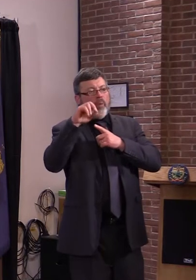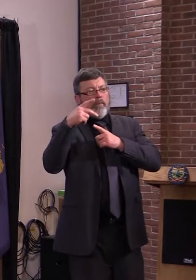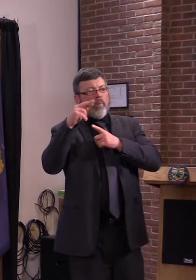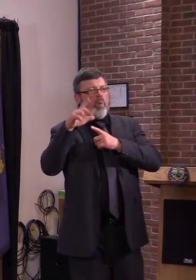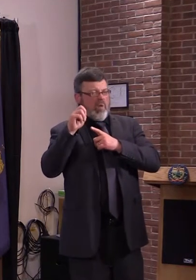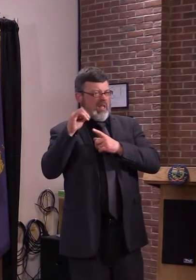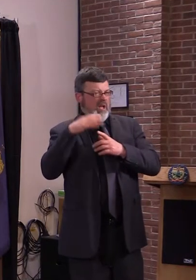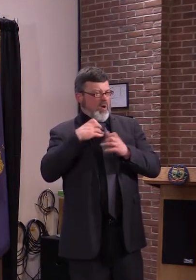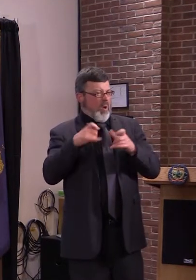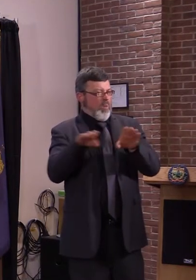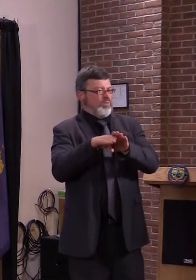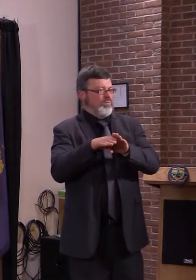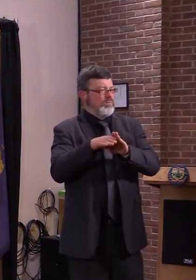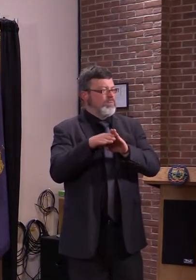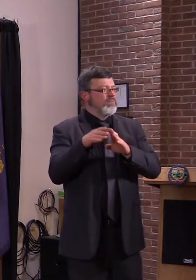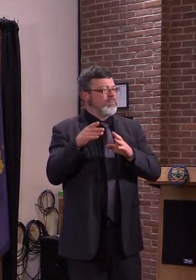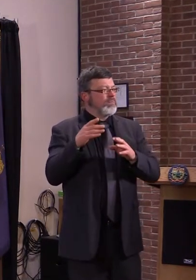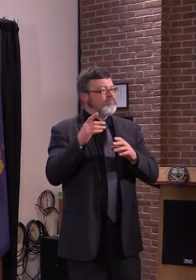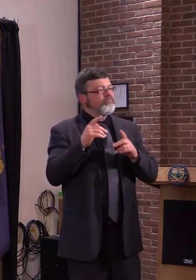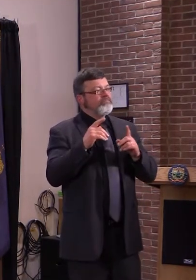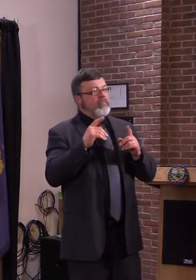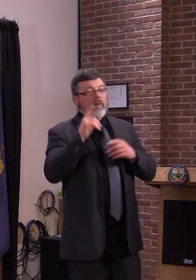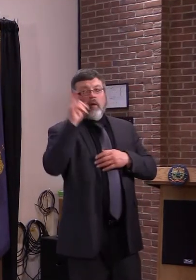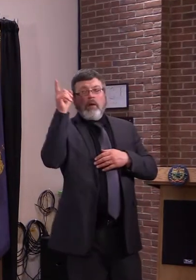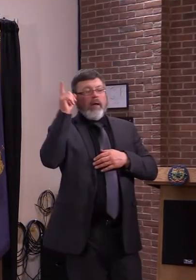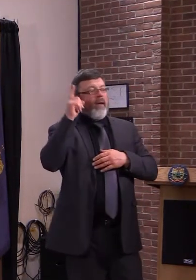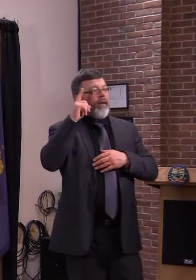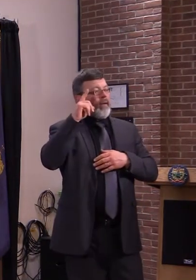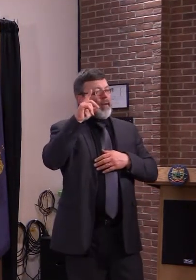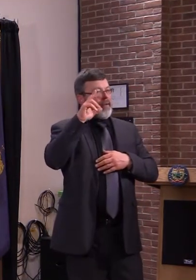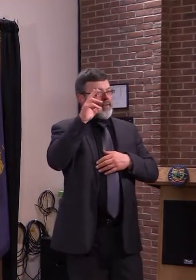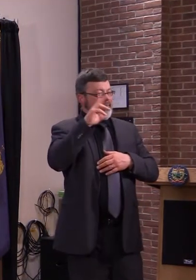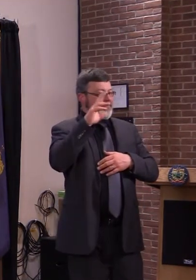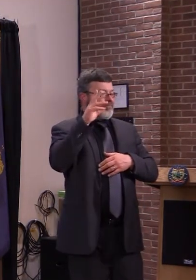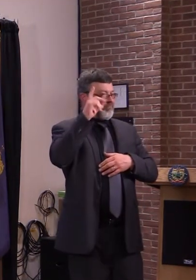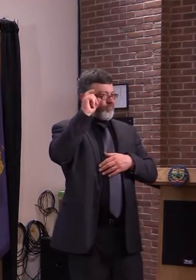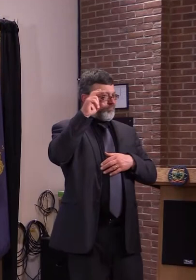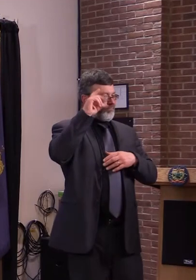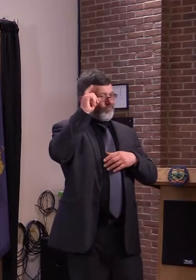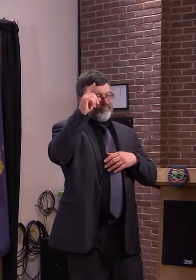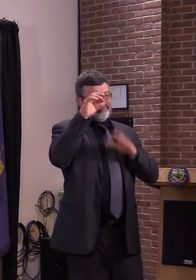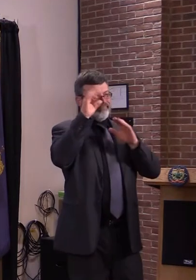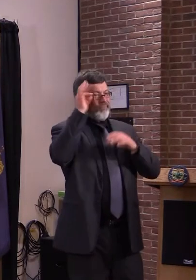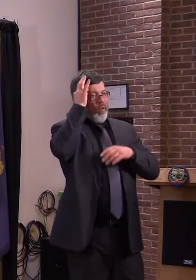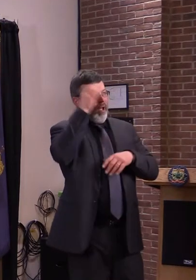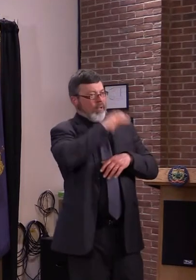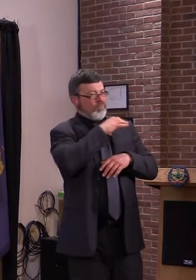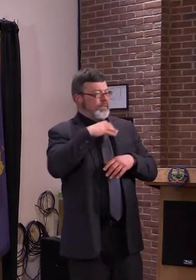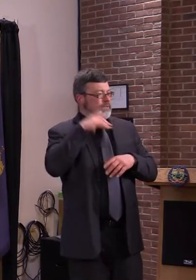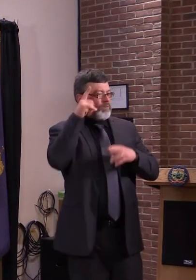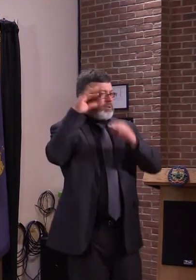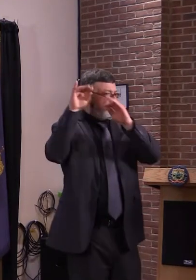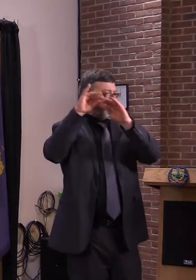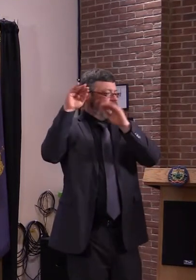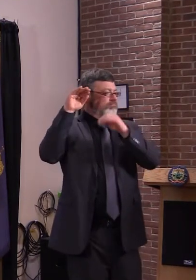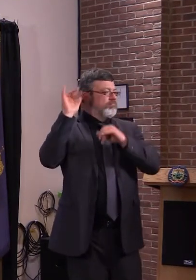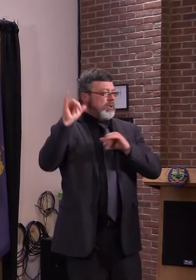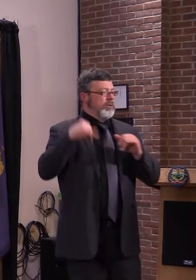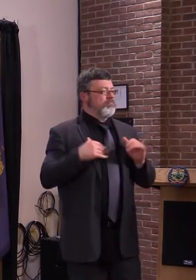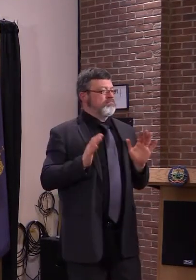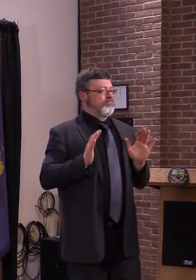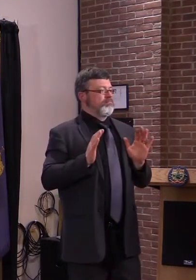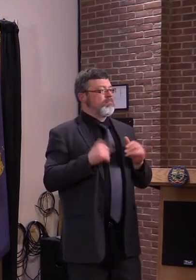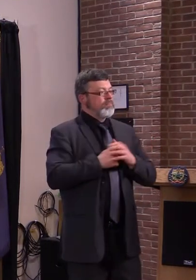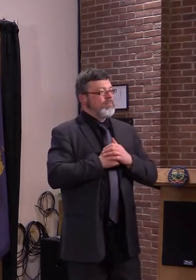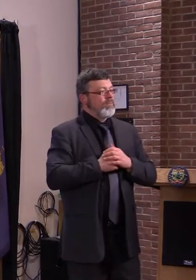back when the Brady Bill was enacted. And it was put there, I believe, to make sure that government reacted